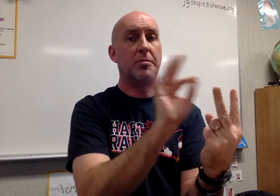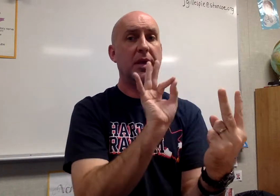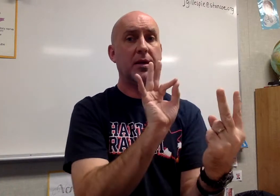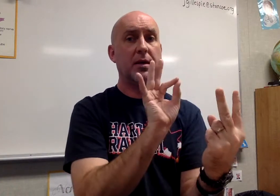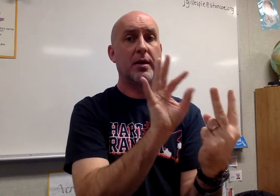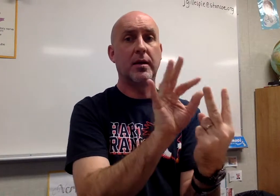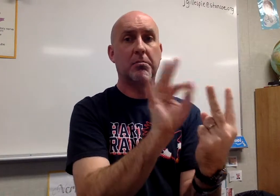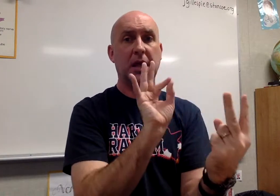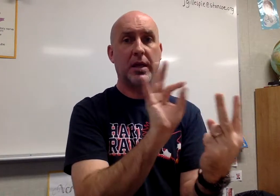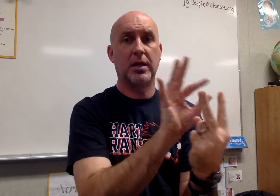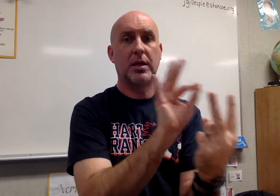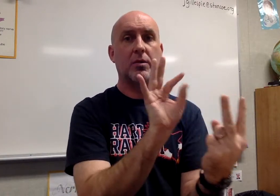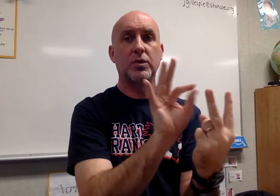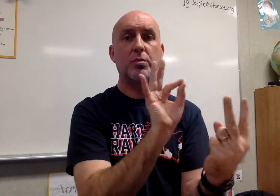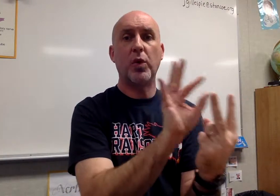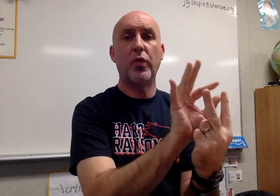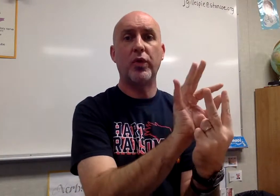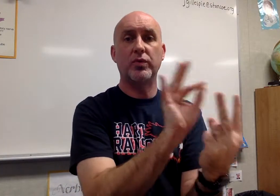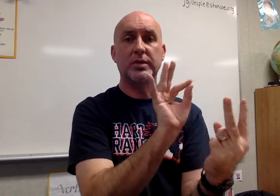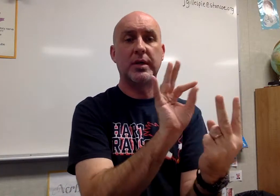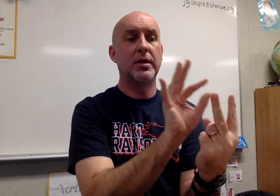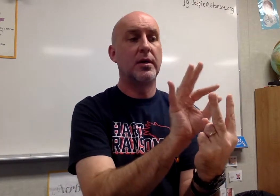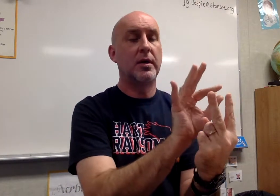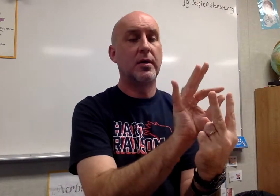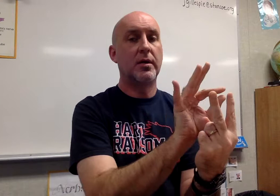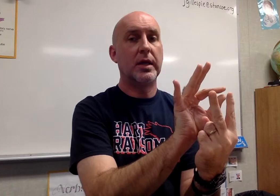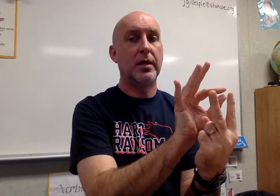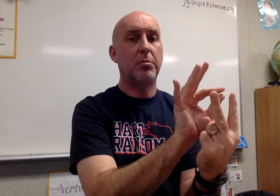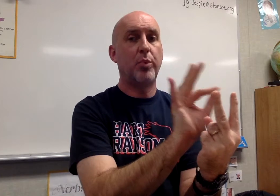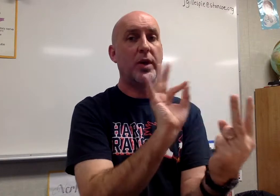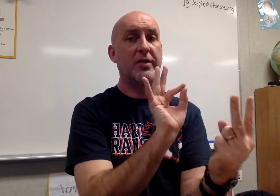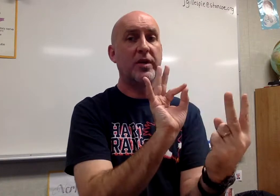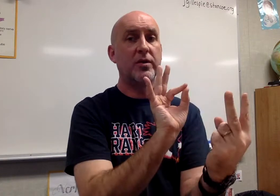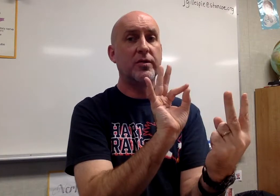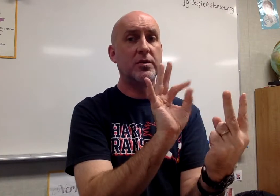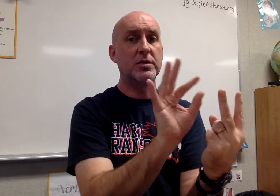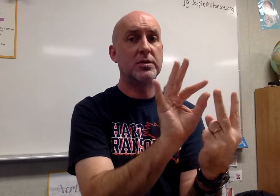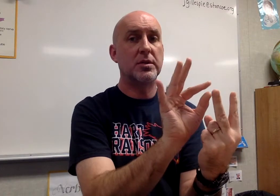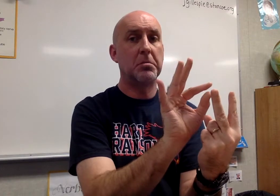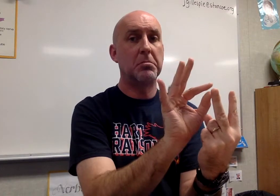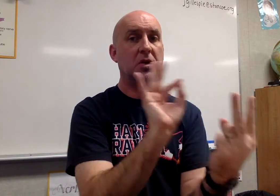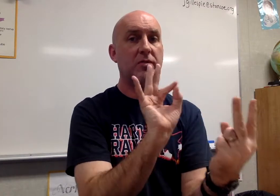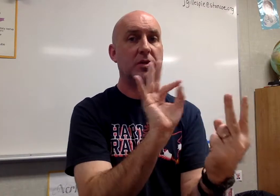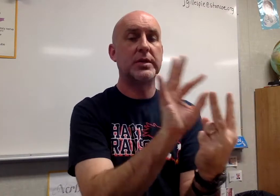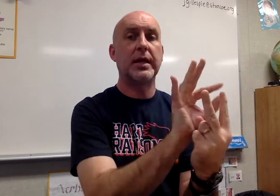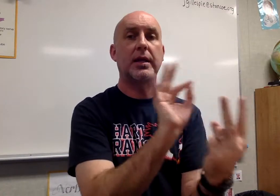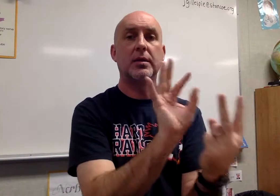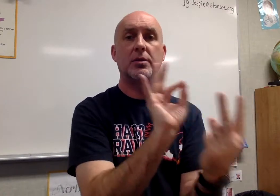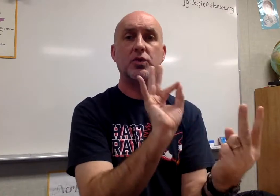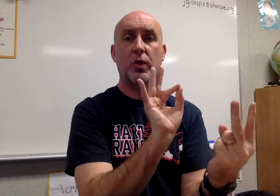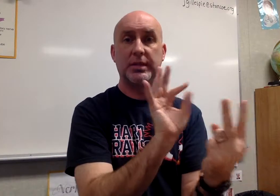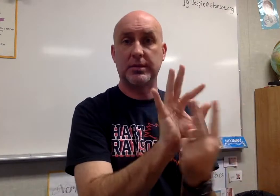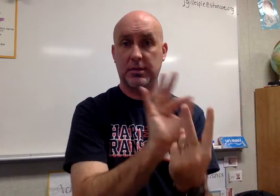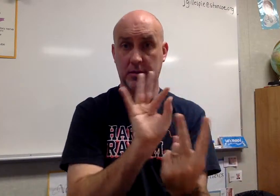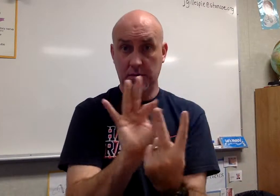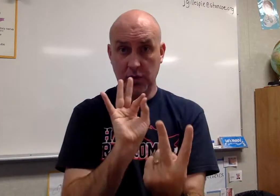pick. You do both those. Pointy finger first, middle finger second. Choice,